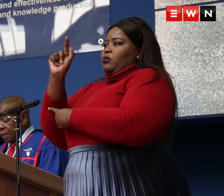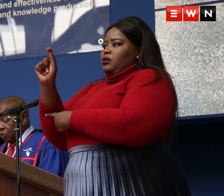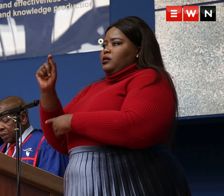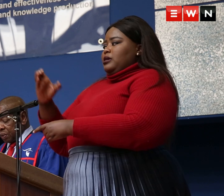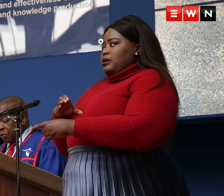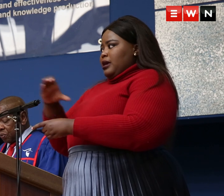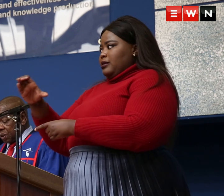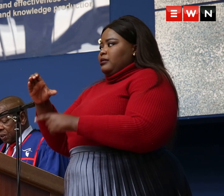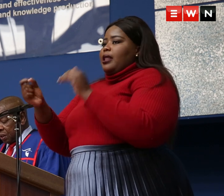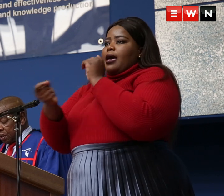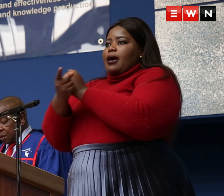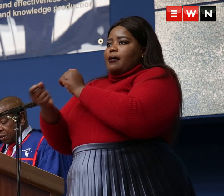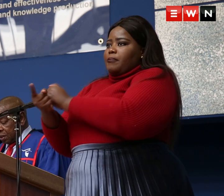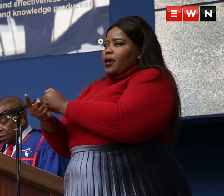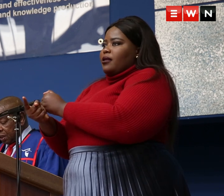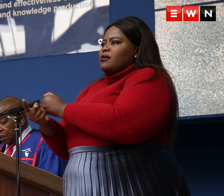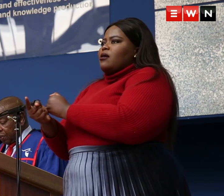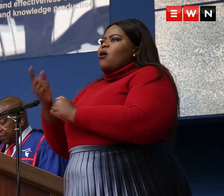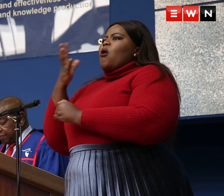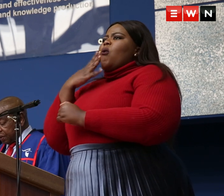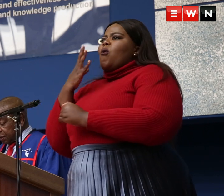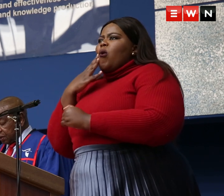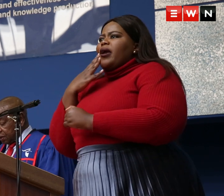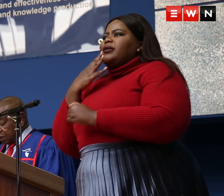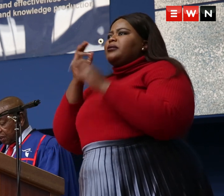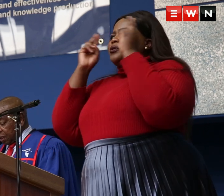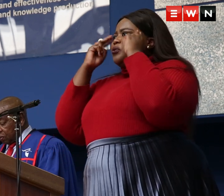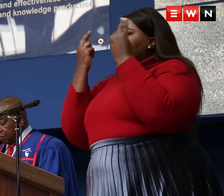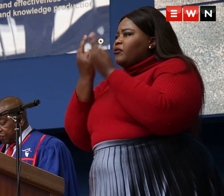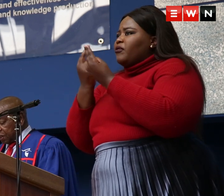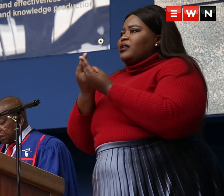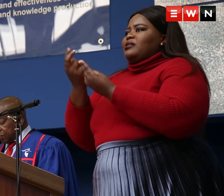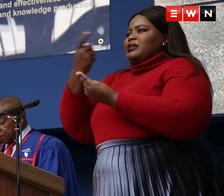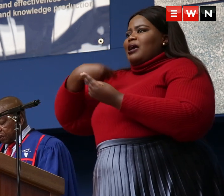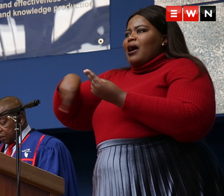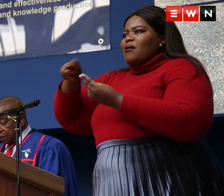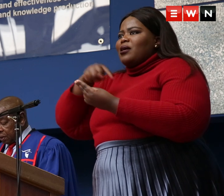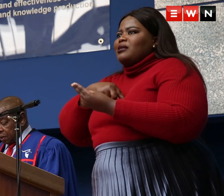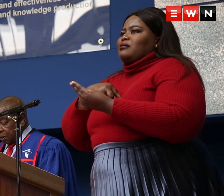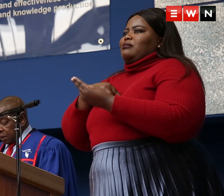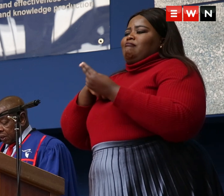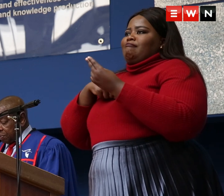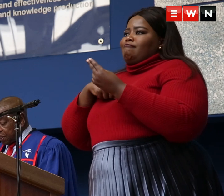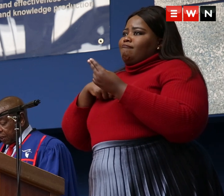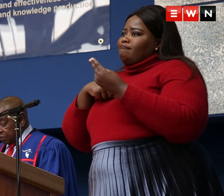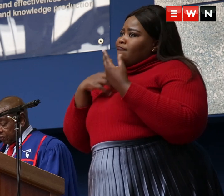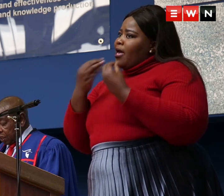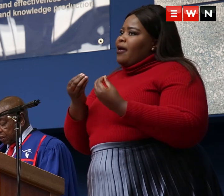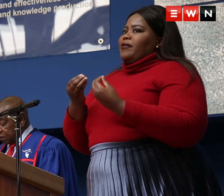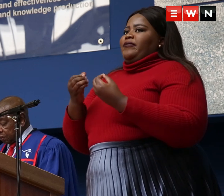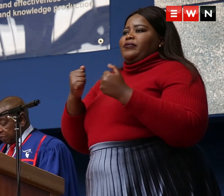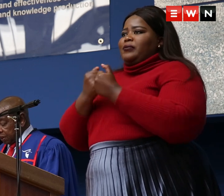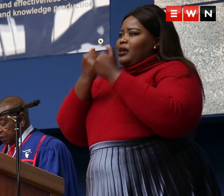at a time when CPUT and our universities in general are confronted with a myriad